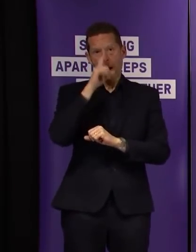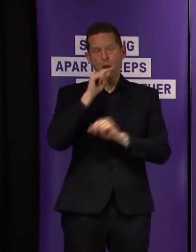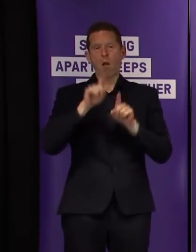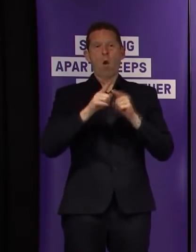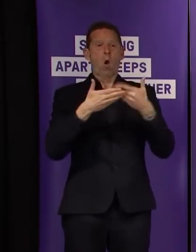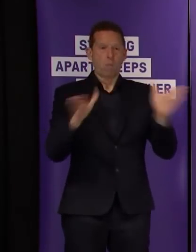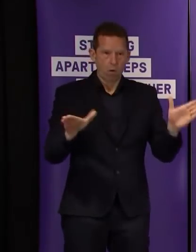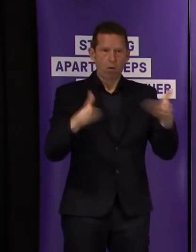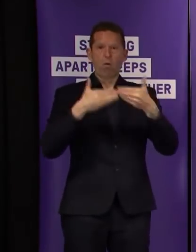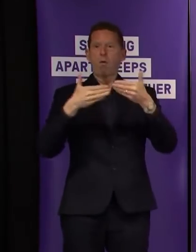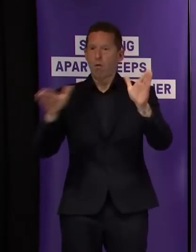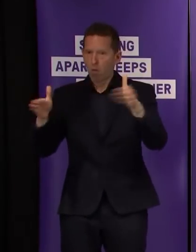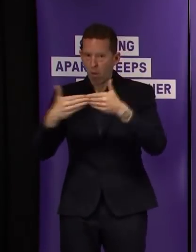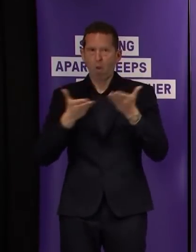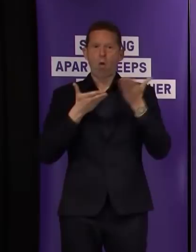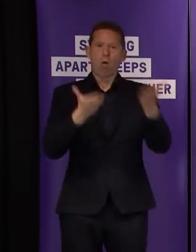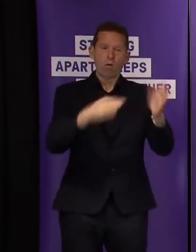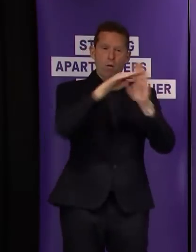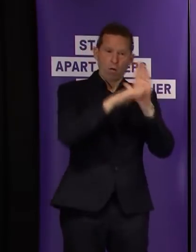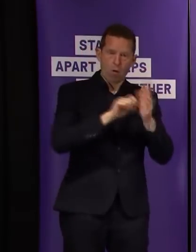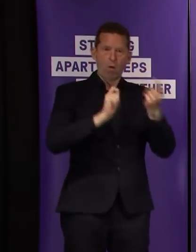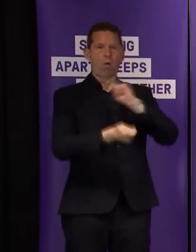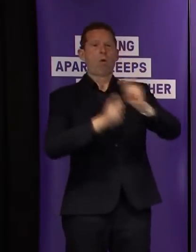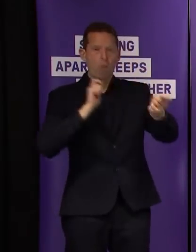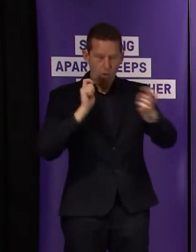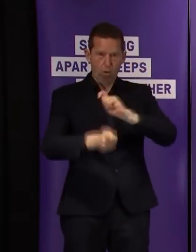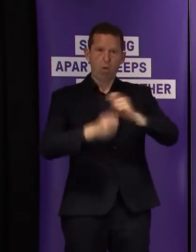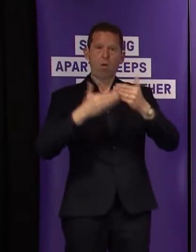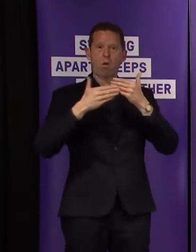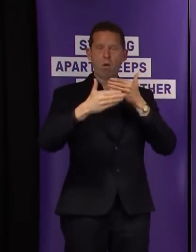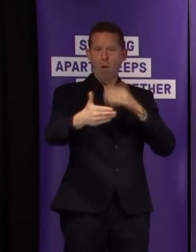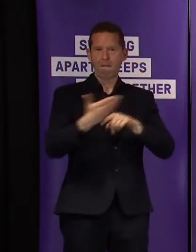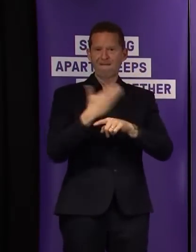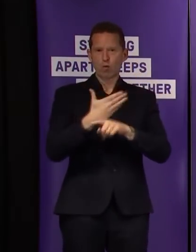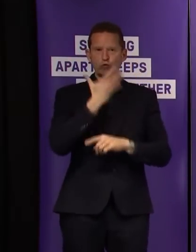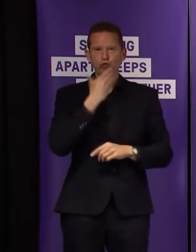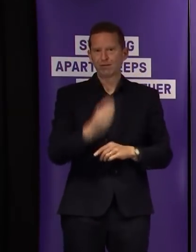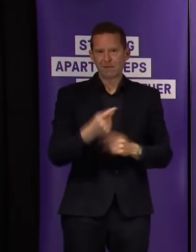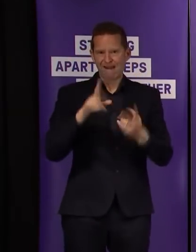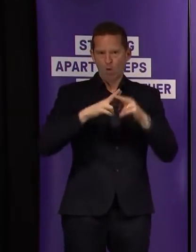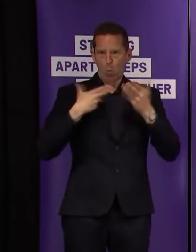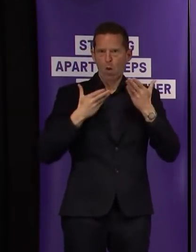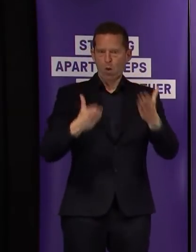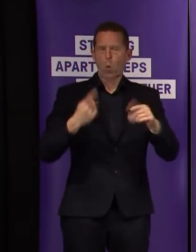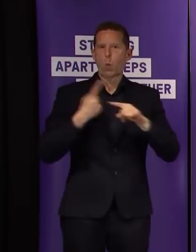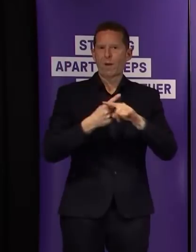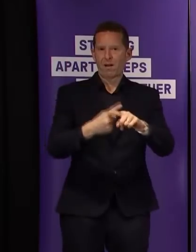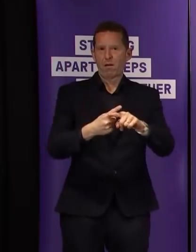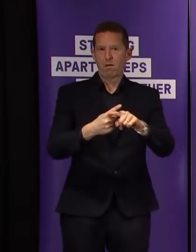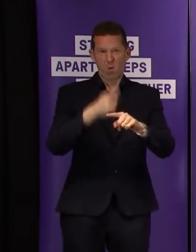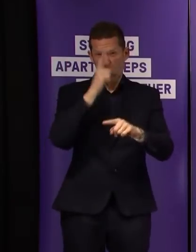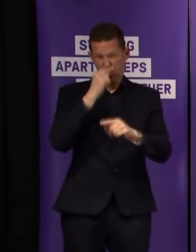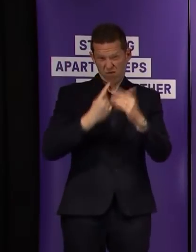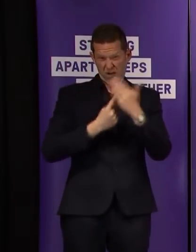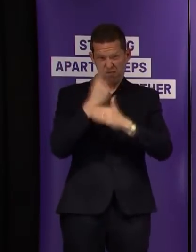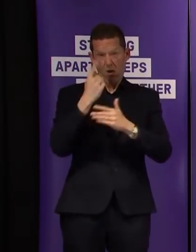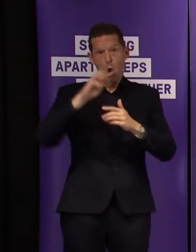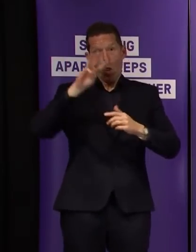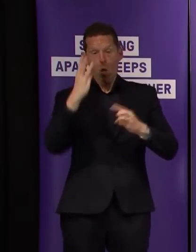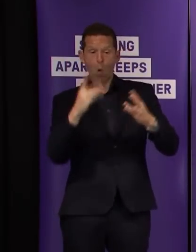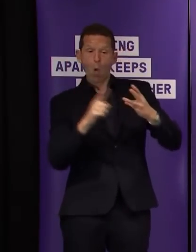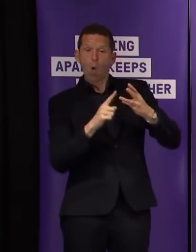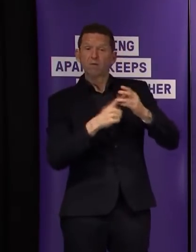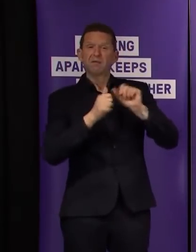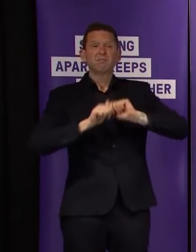restrictions, in and out of lockdown, before the end of the year. Indeed, potentially well before the end of the